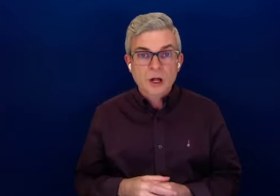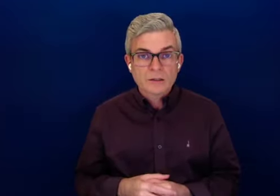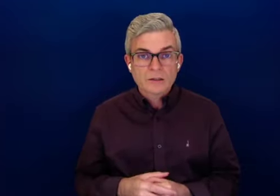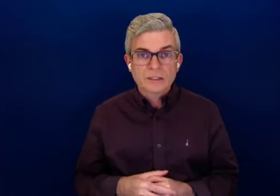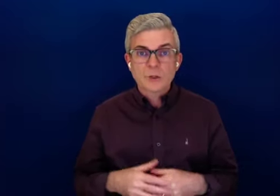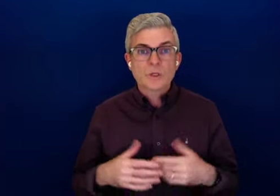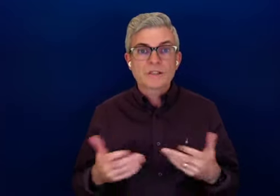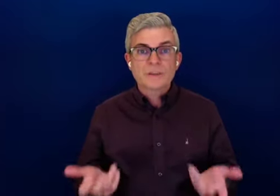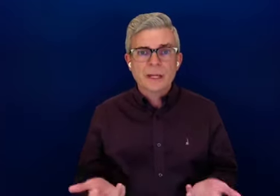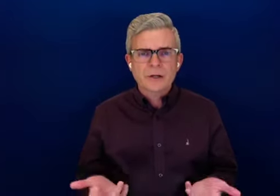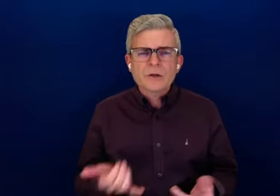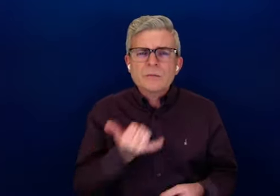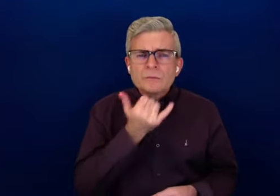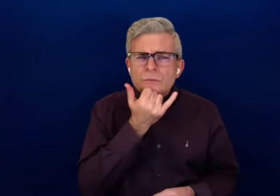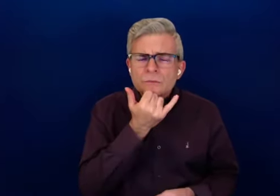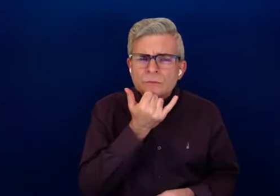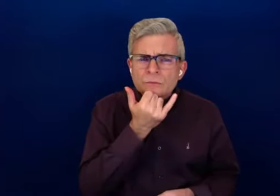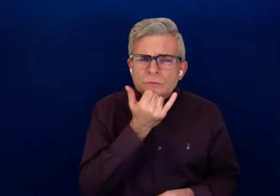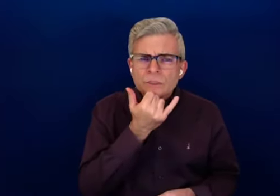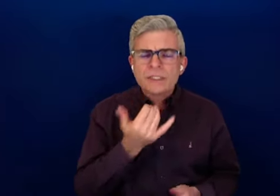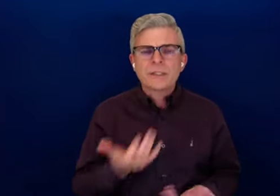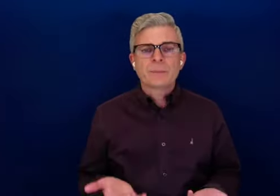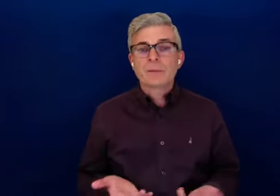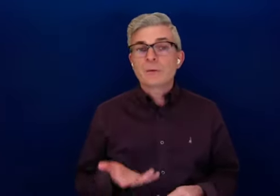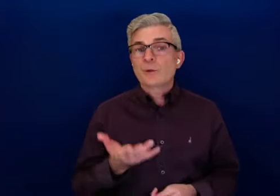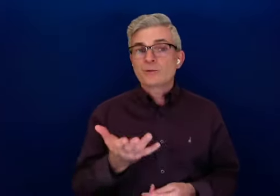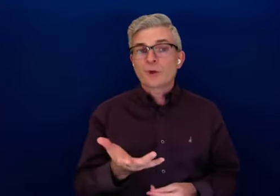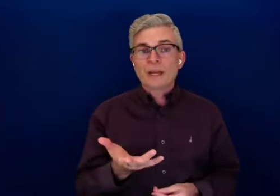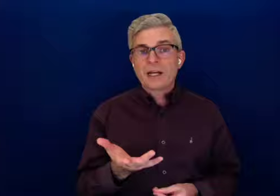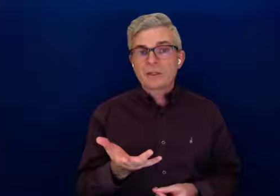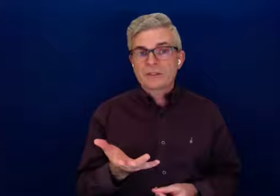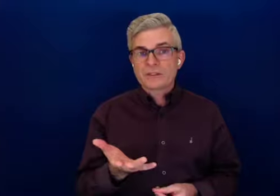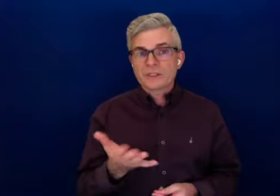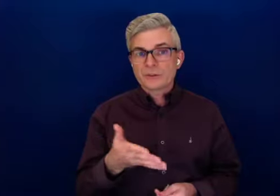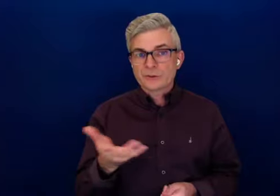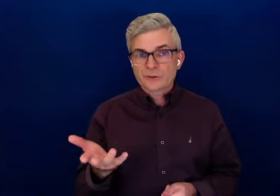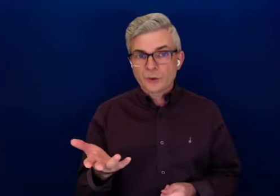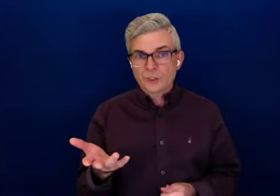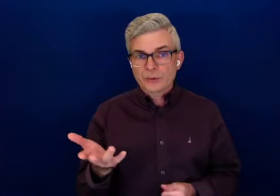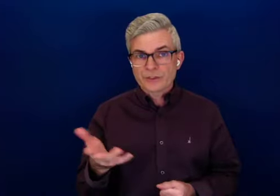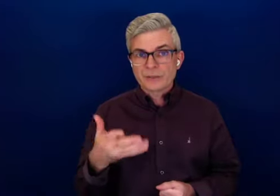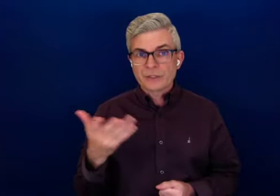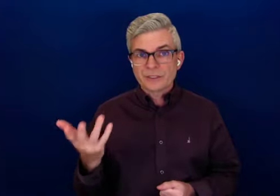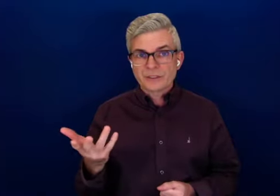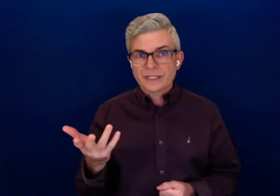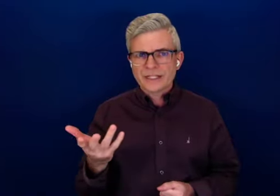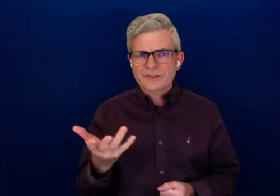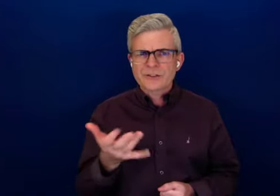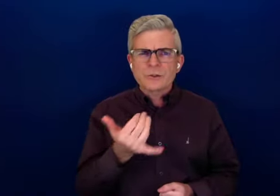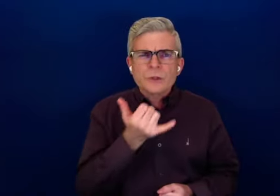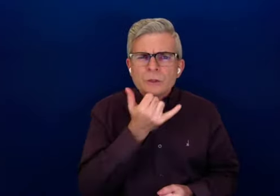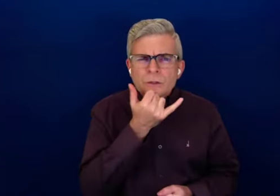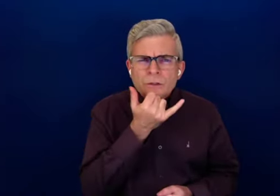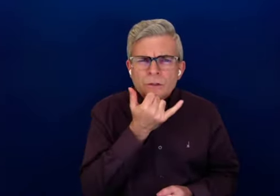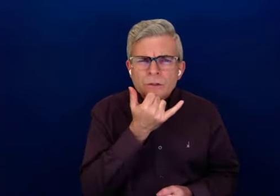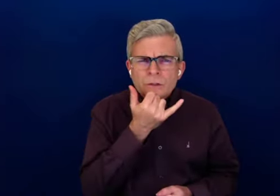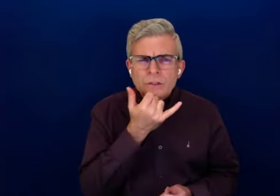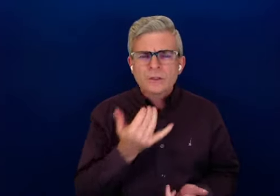wrong, like what's the matter. Maybe one of your parents in your story or some adult asks you,